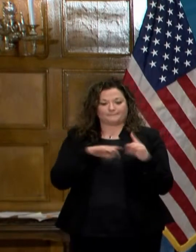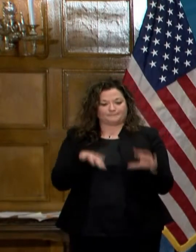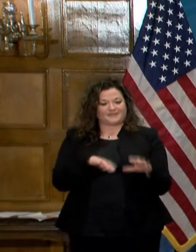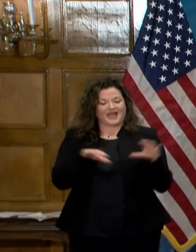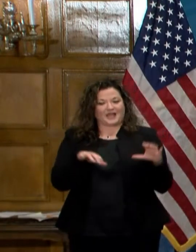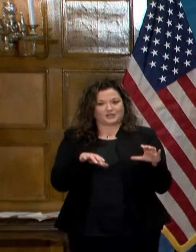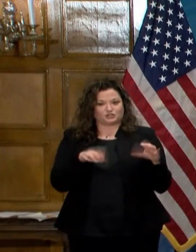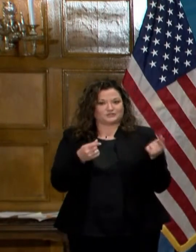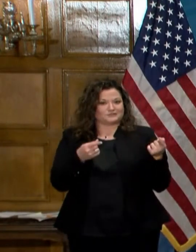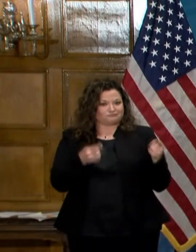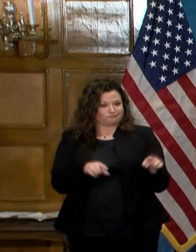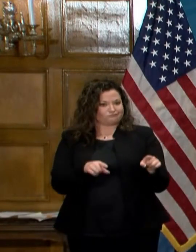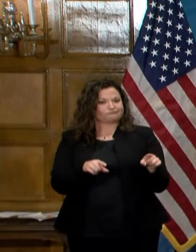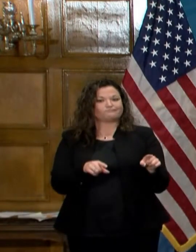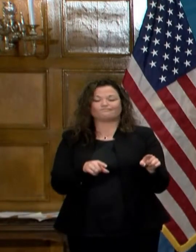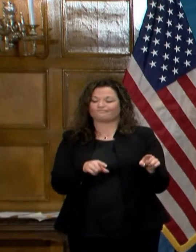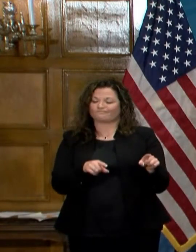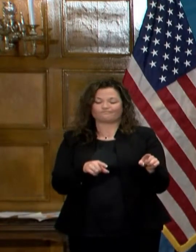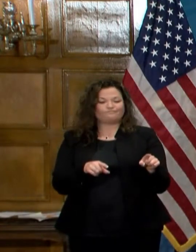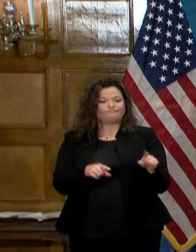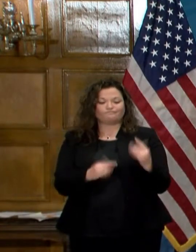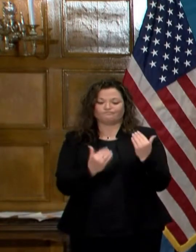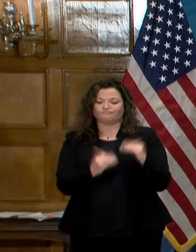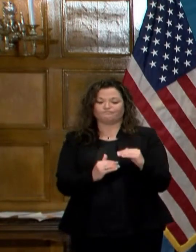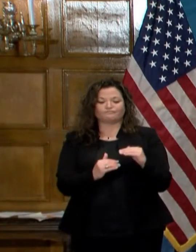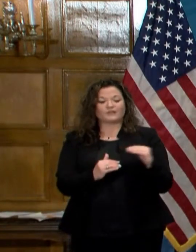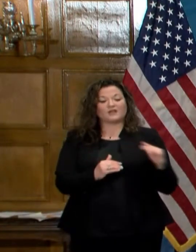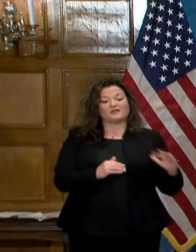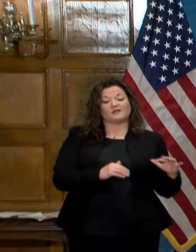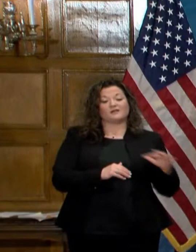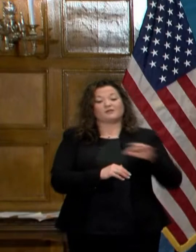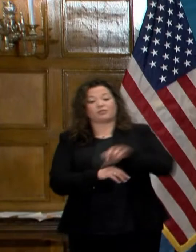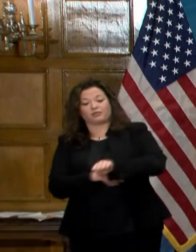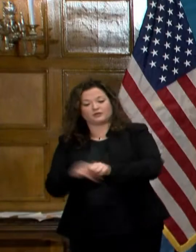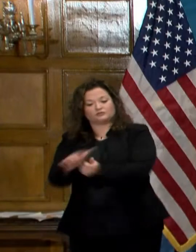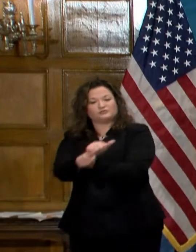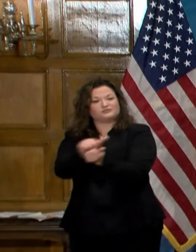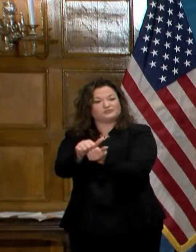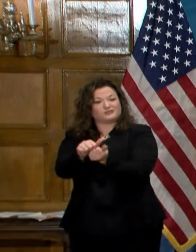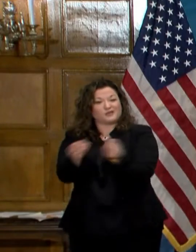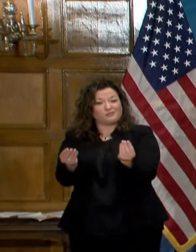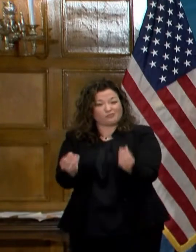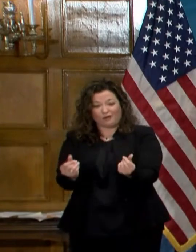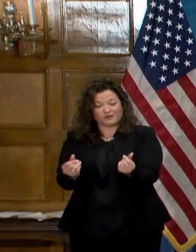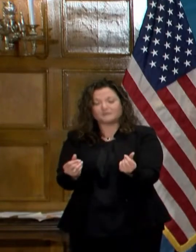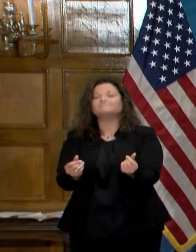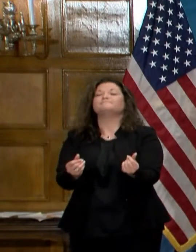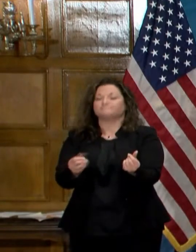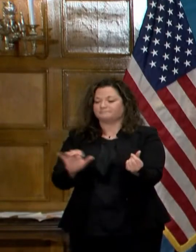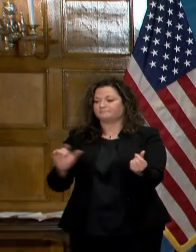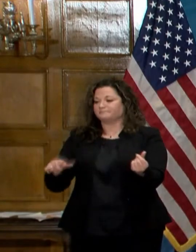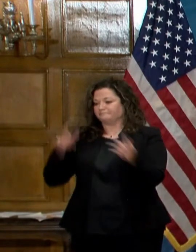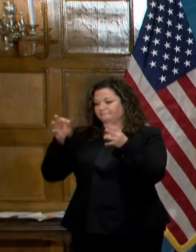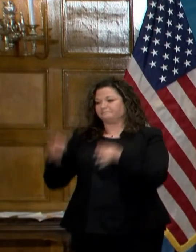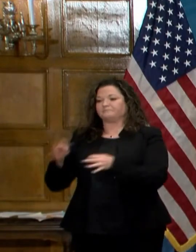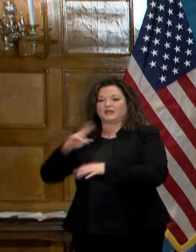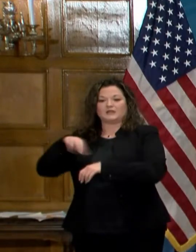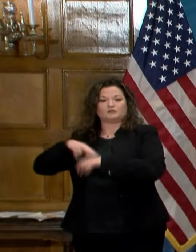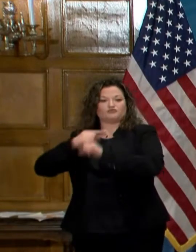actions that were taken that crossed the line into destruction of property, and then we at that time made them available.